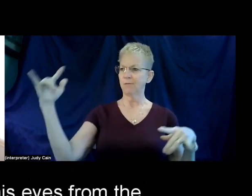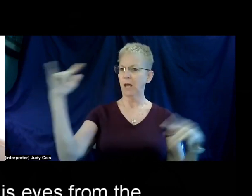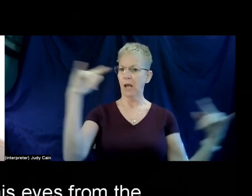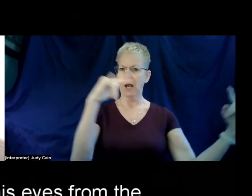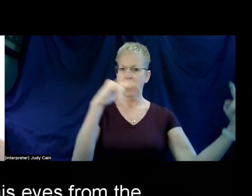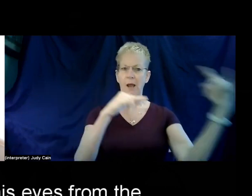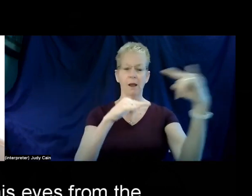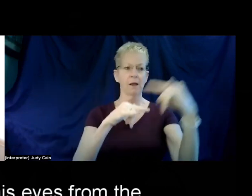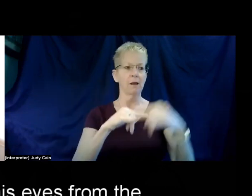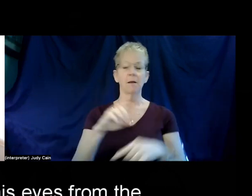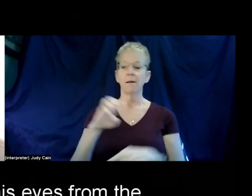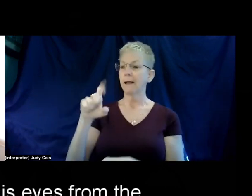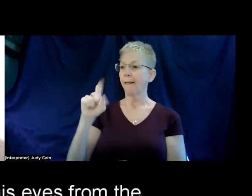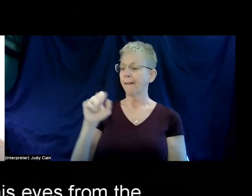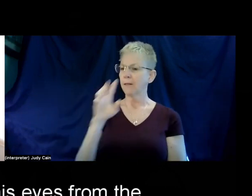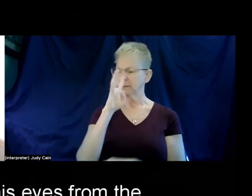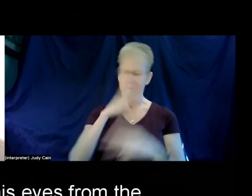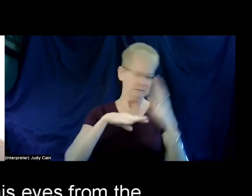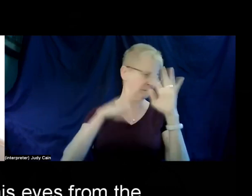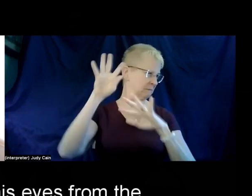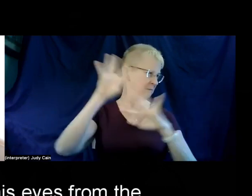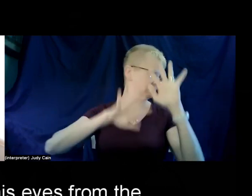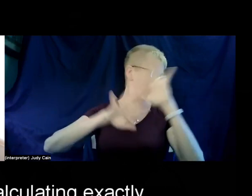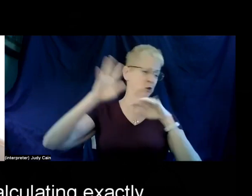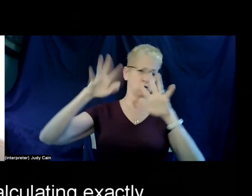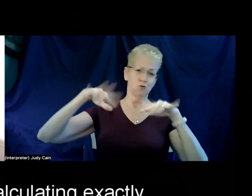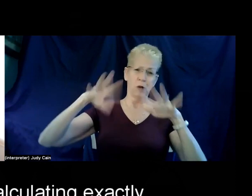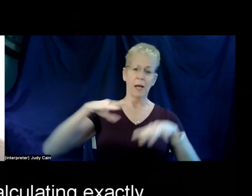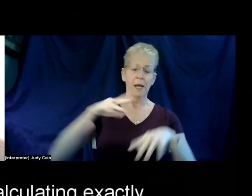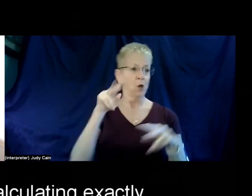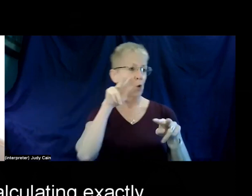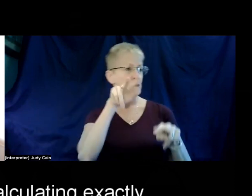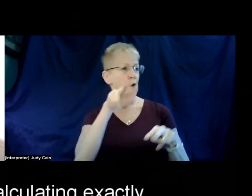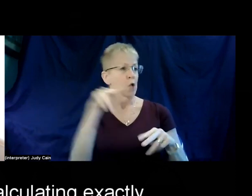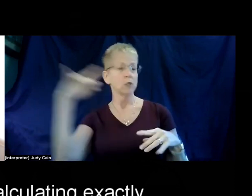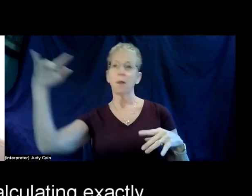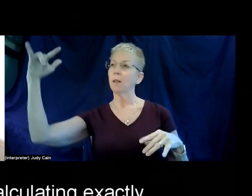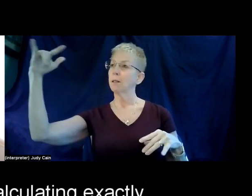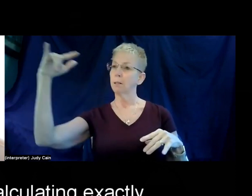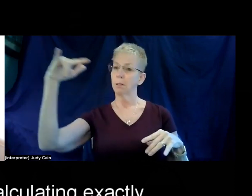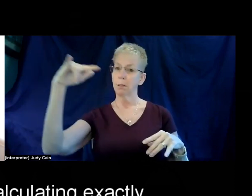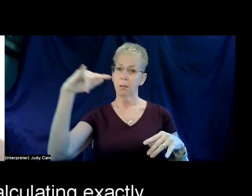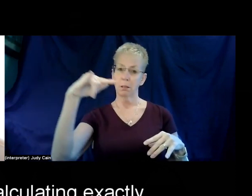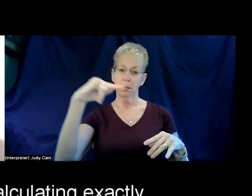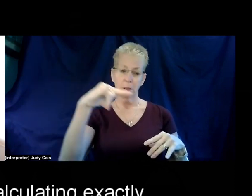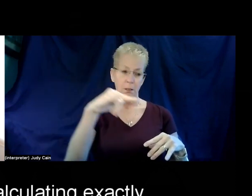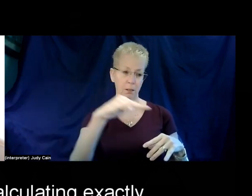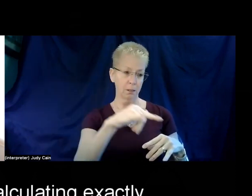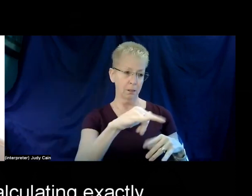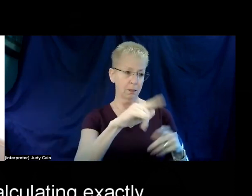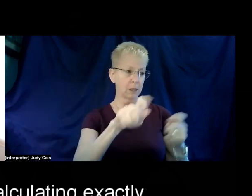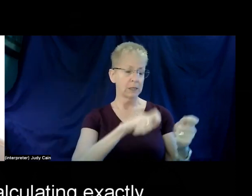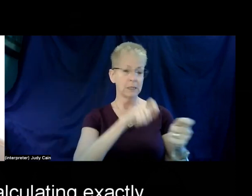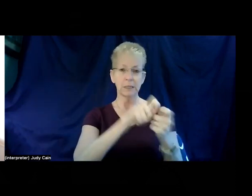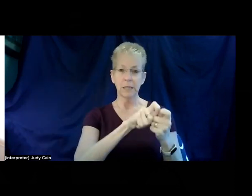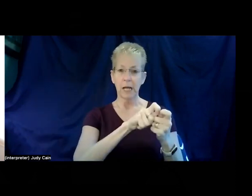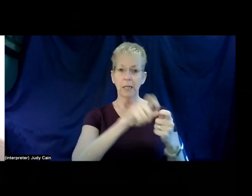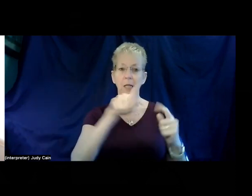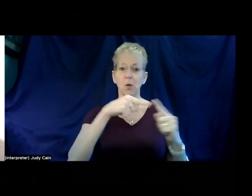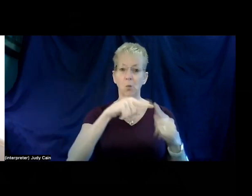his eyes from the spitting rain and watched the flames on their descent, calculating exactly where metal would meet